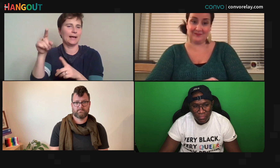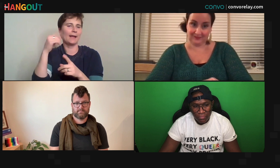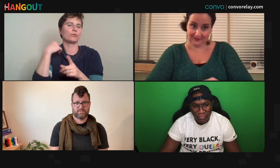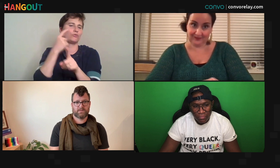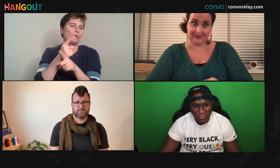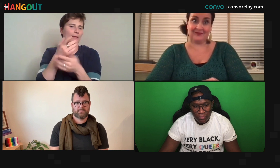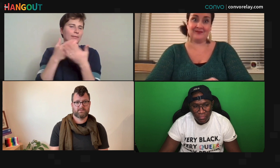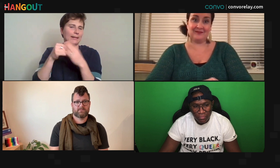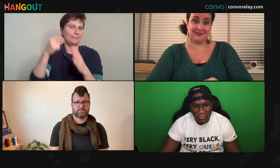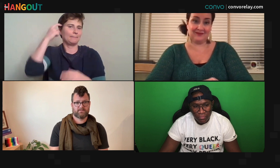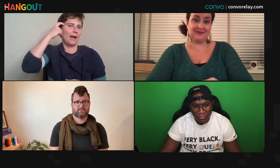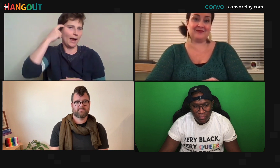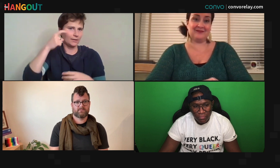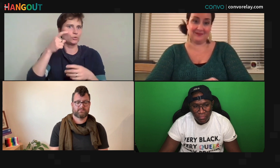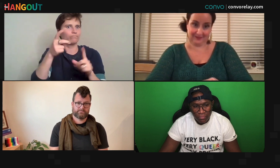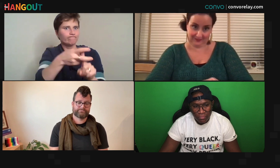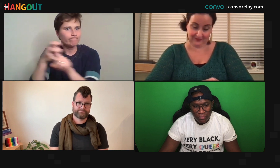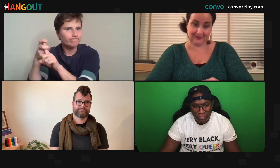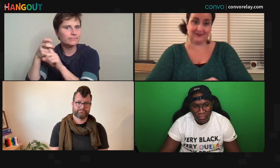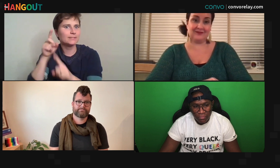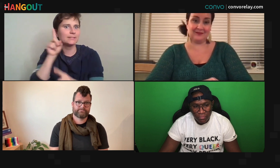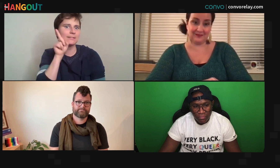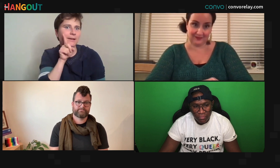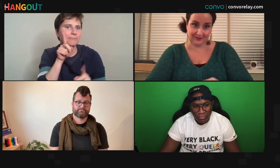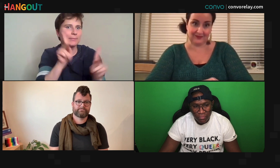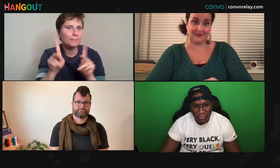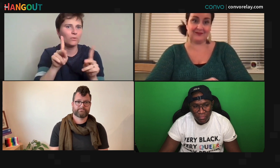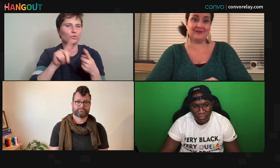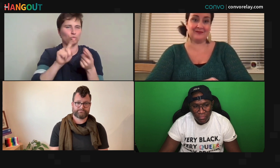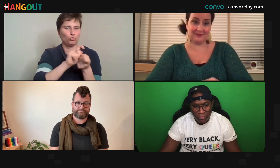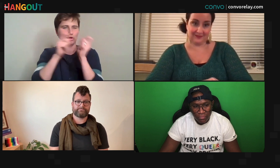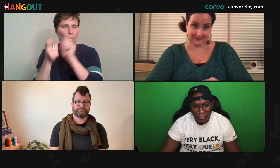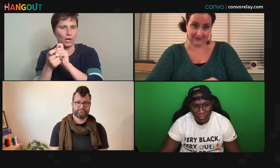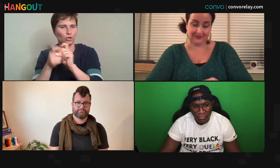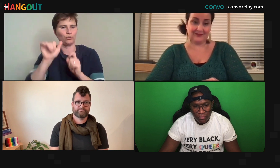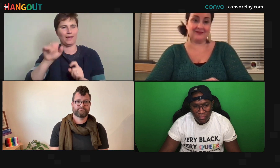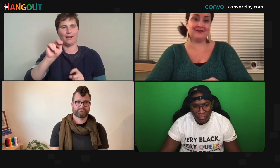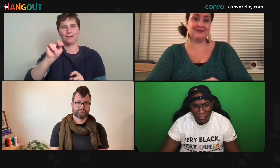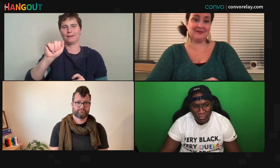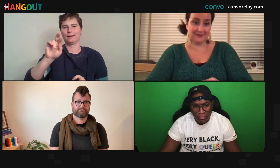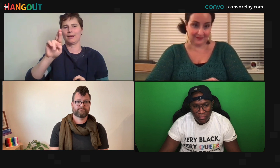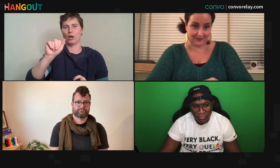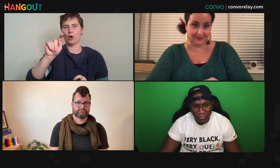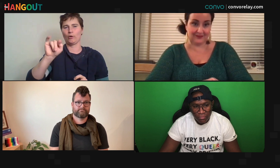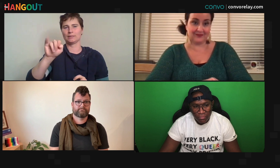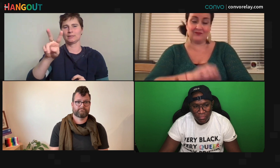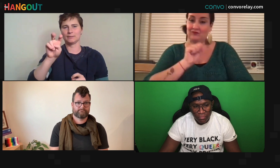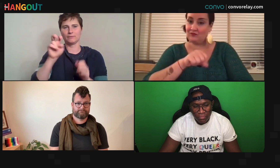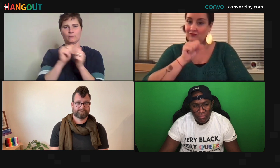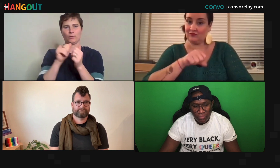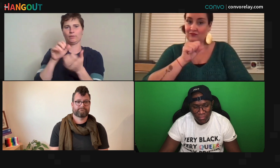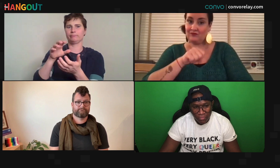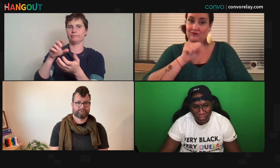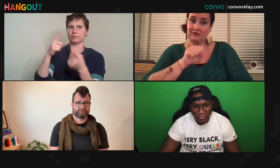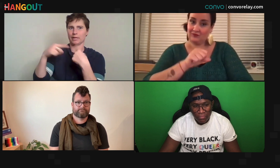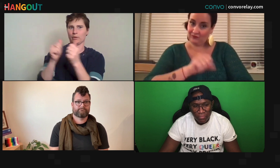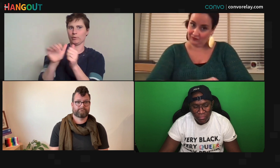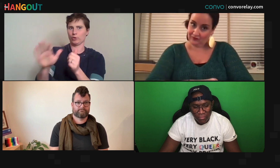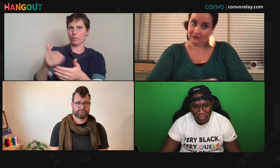lucky to have that opportunity because this company, they had the right thing in mind. They wanted to recruit deaf people to change this